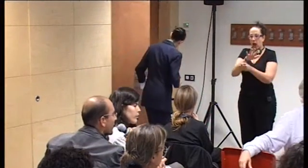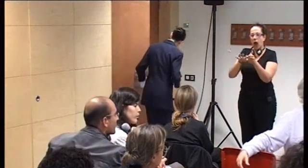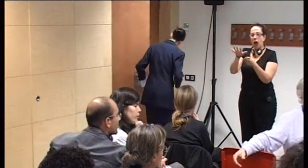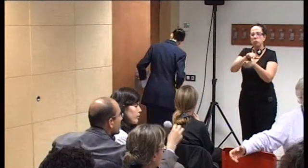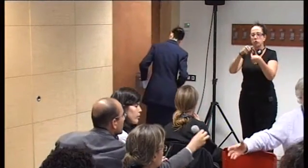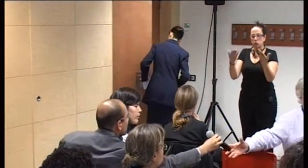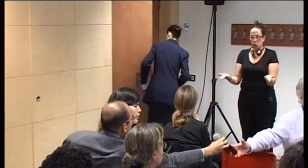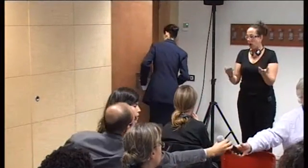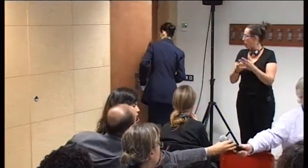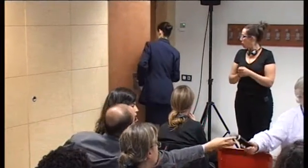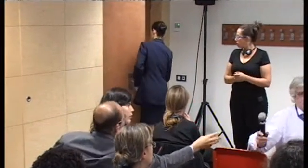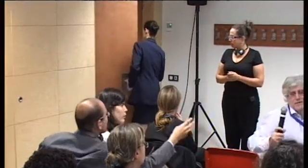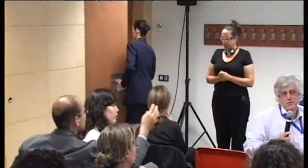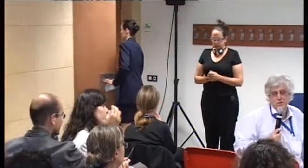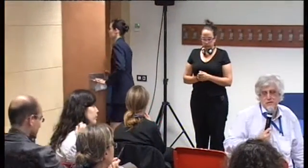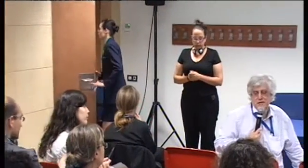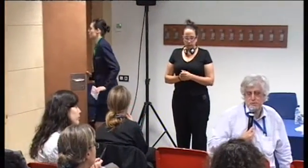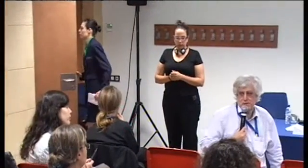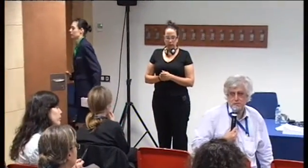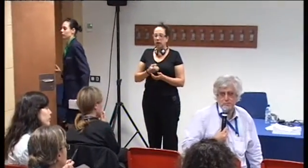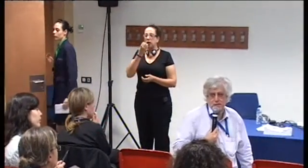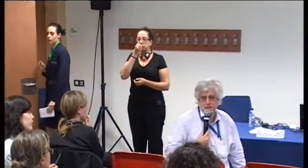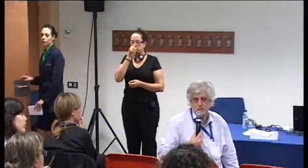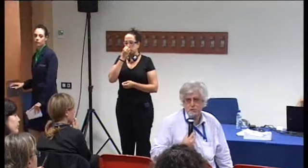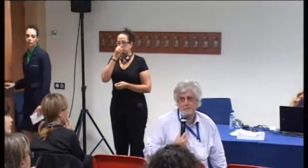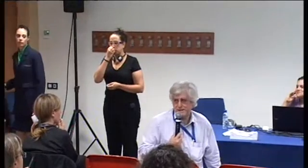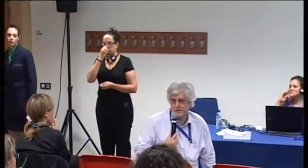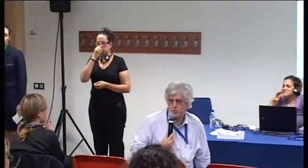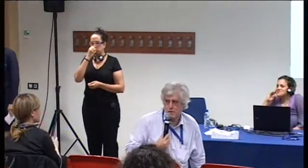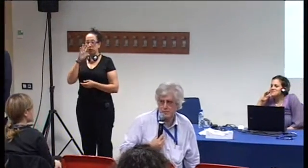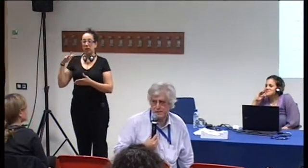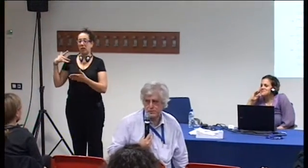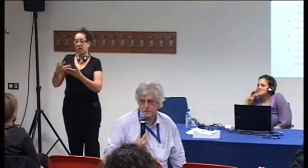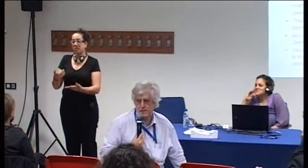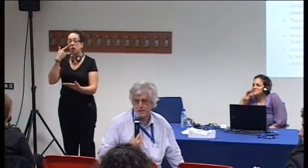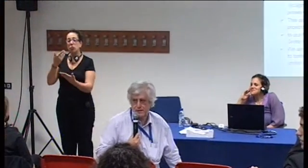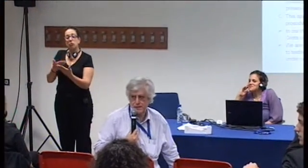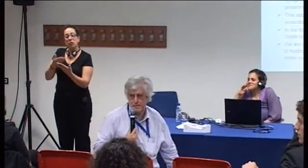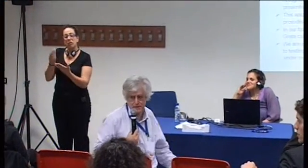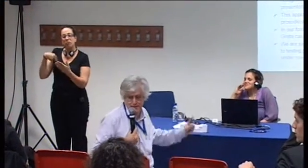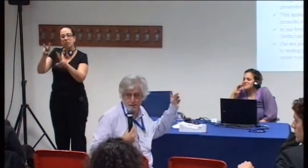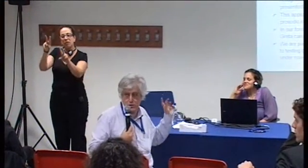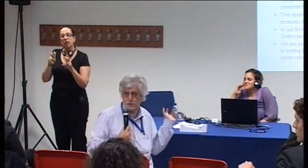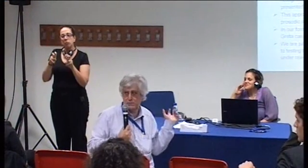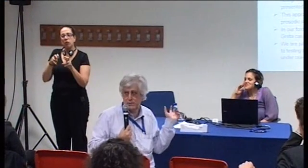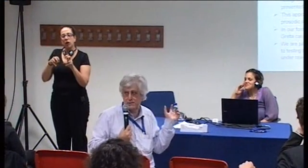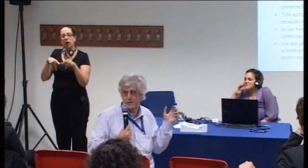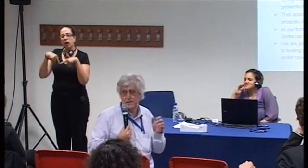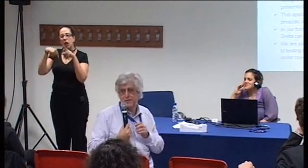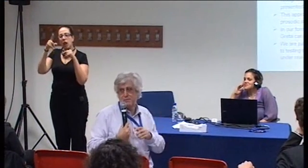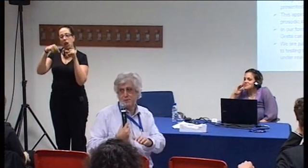When? When did the person or the people in general find it boring? Well, we only tried